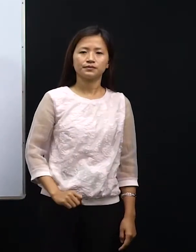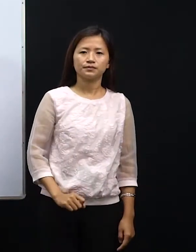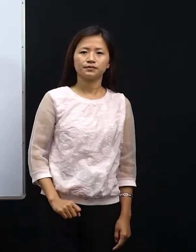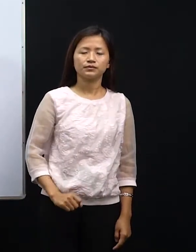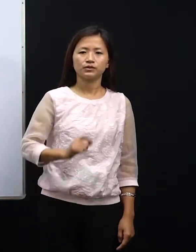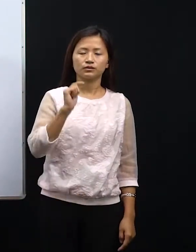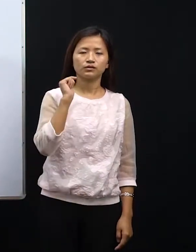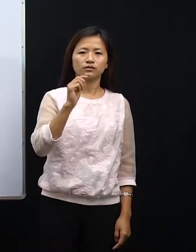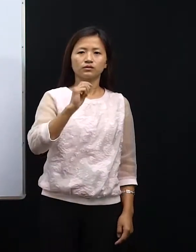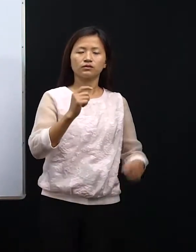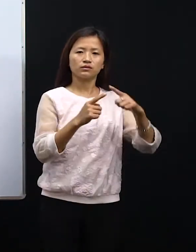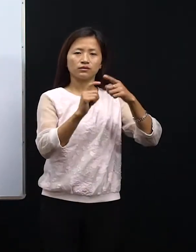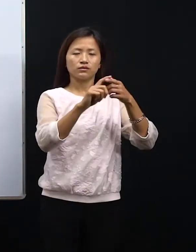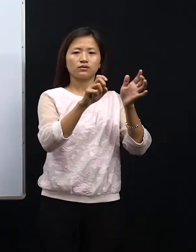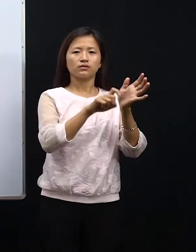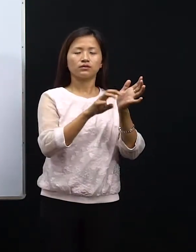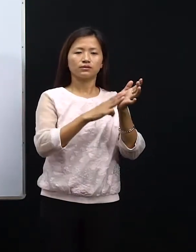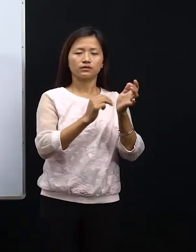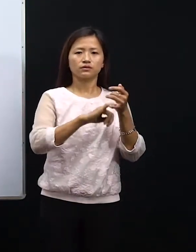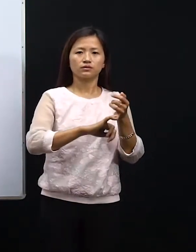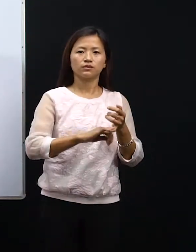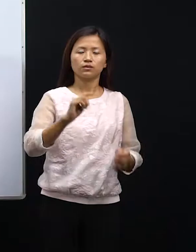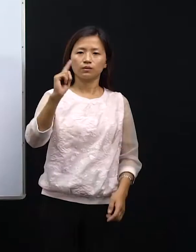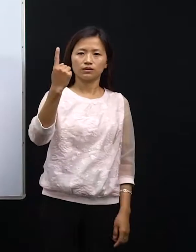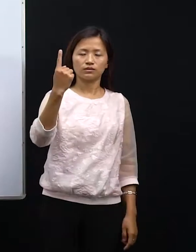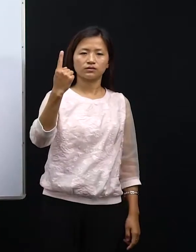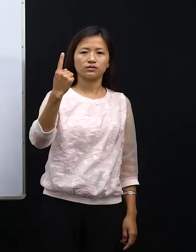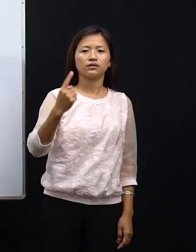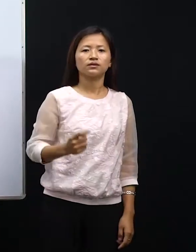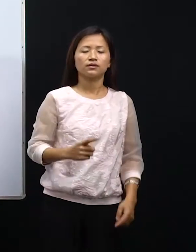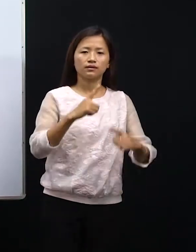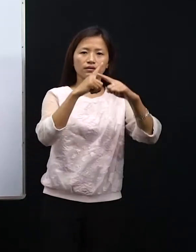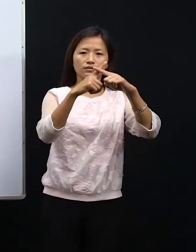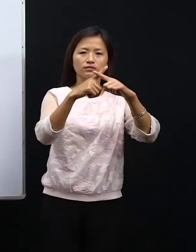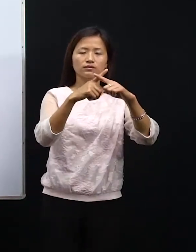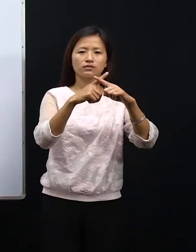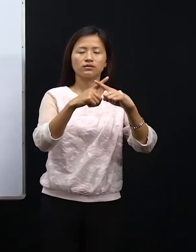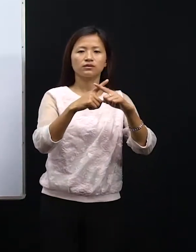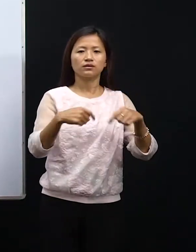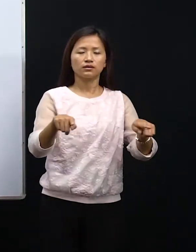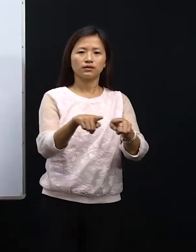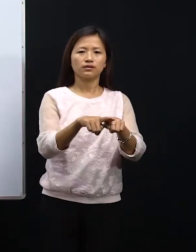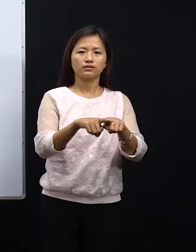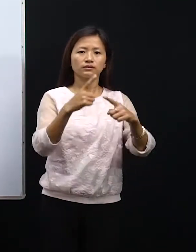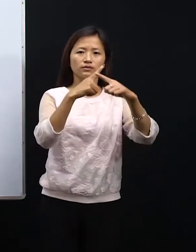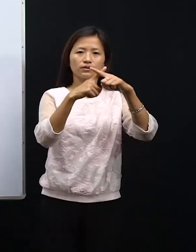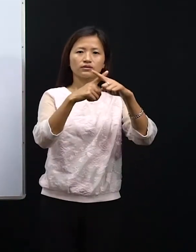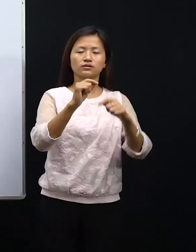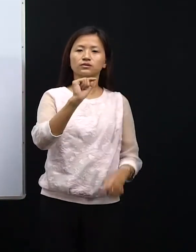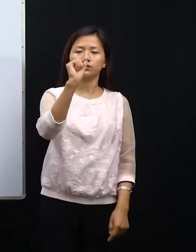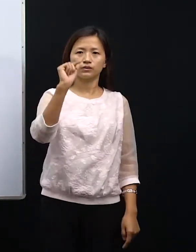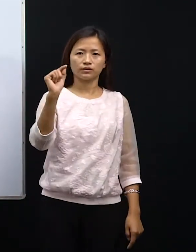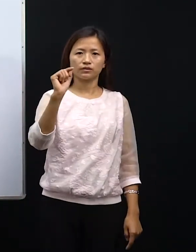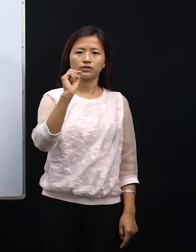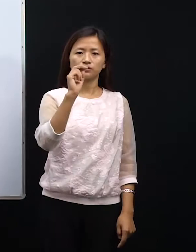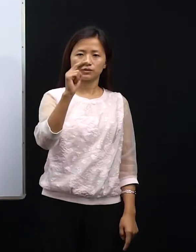your terms are 1, x and x square. That